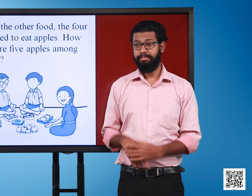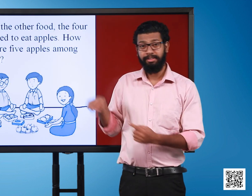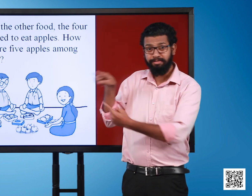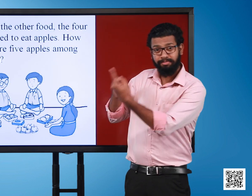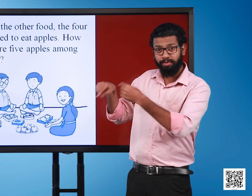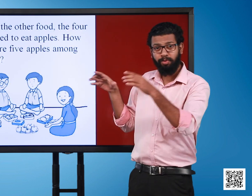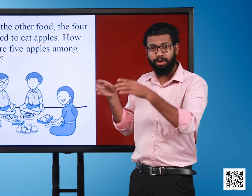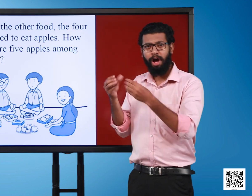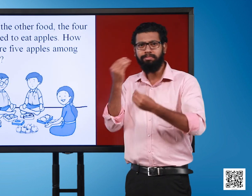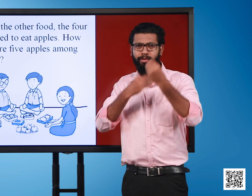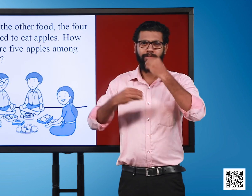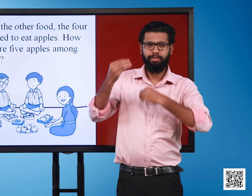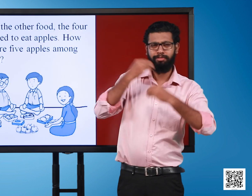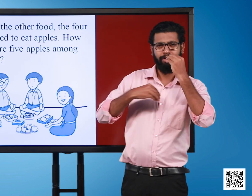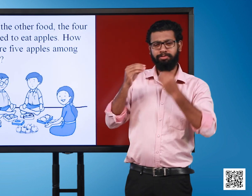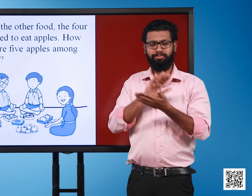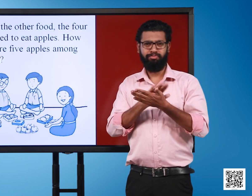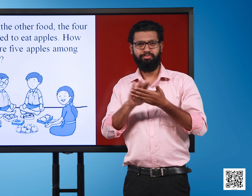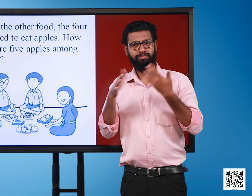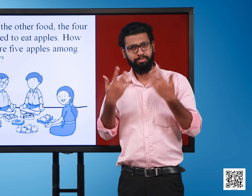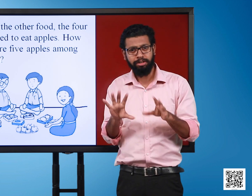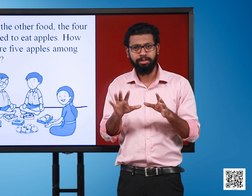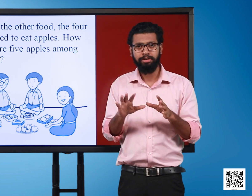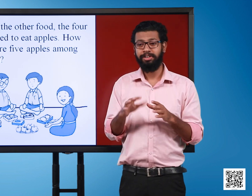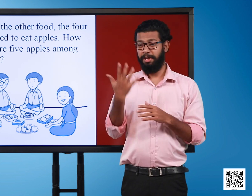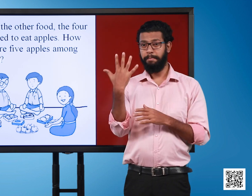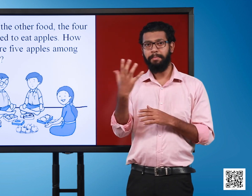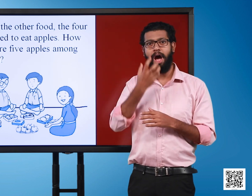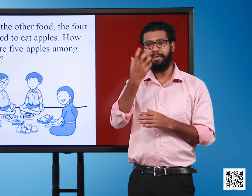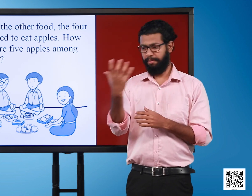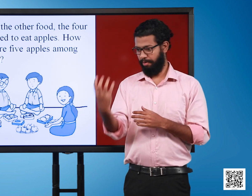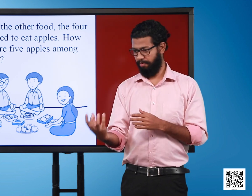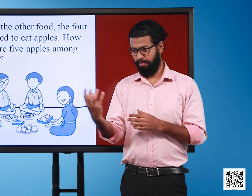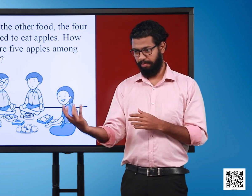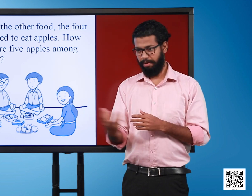After eating the other food, the 4 friends wanted to eat apples.